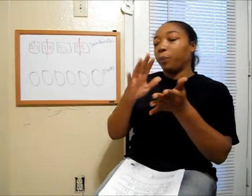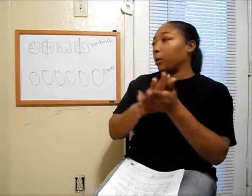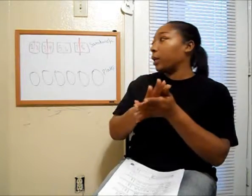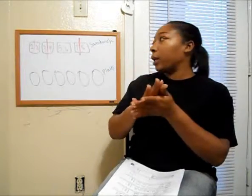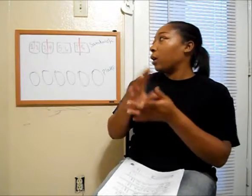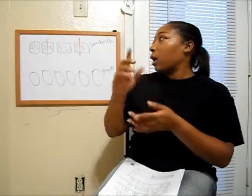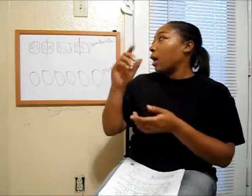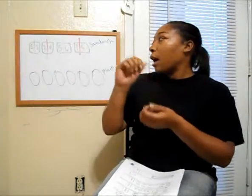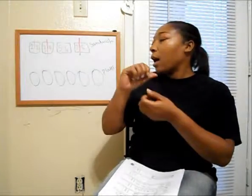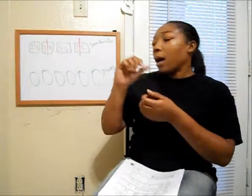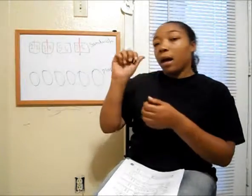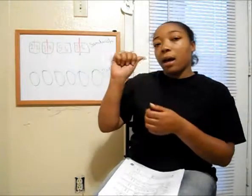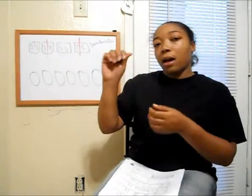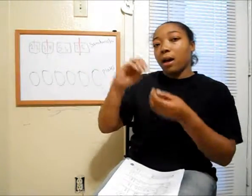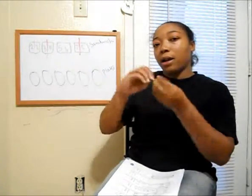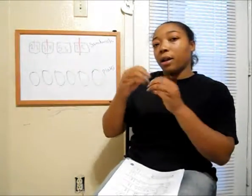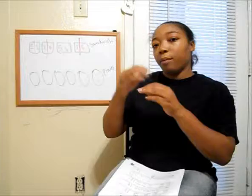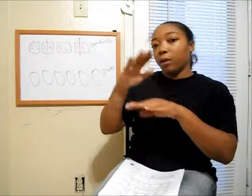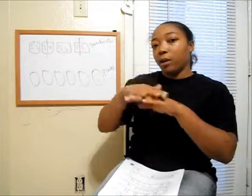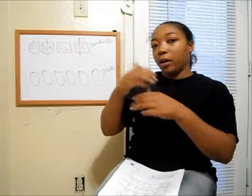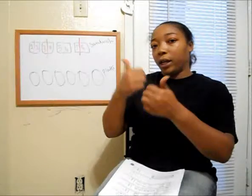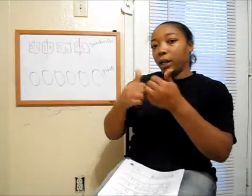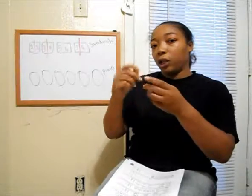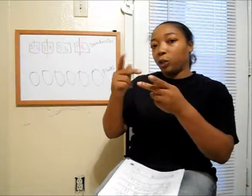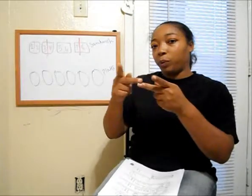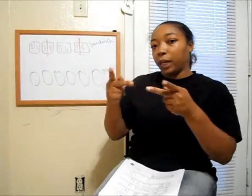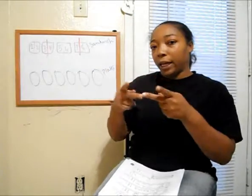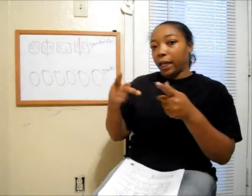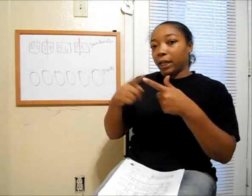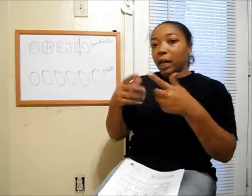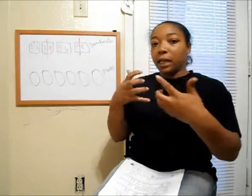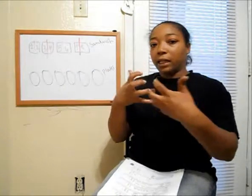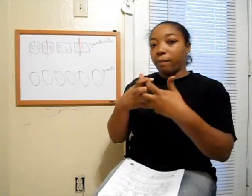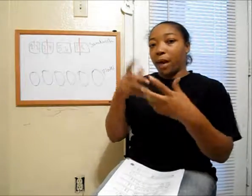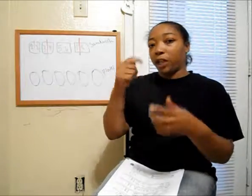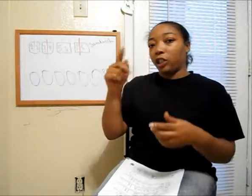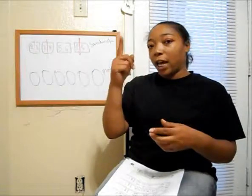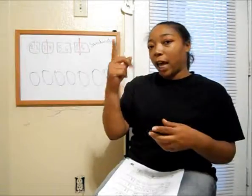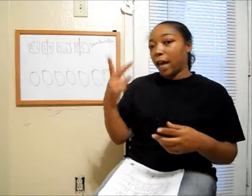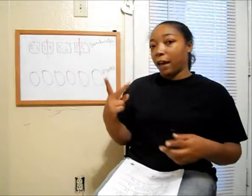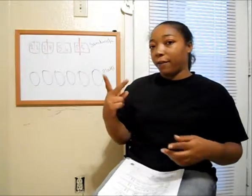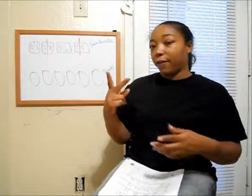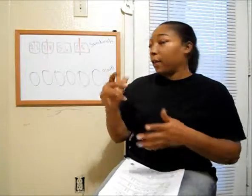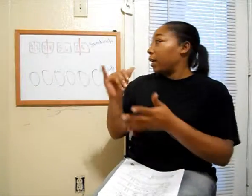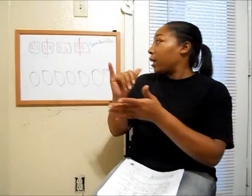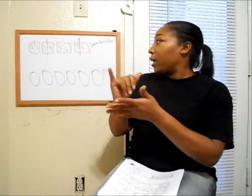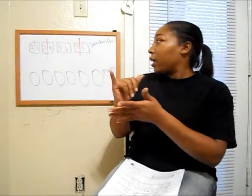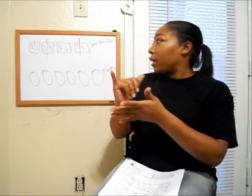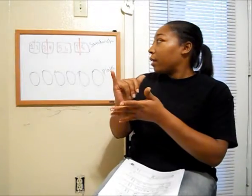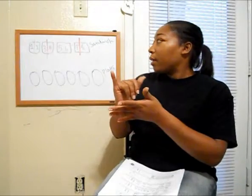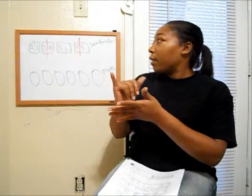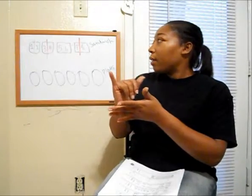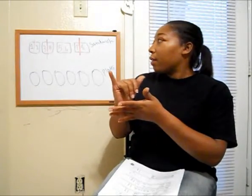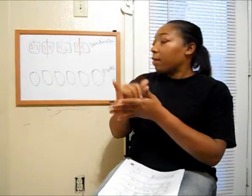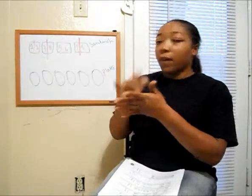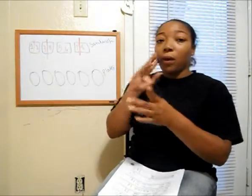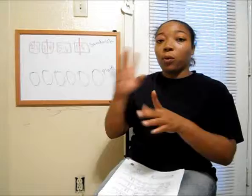put a number on each plate to match the half that will